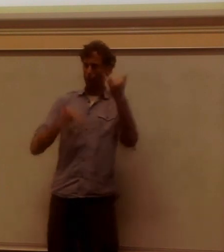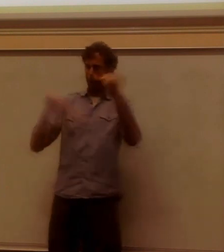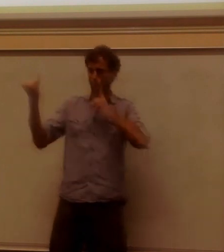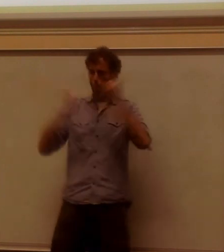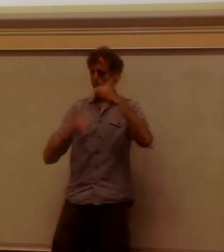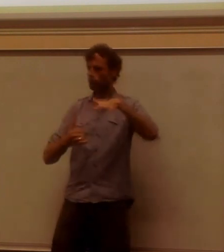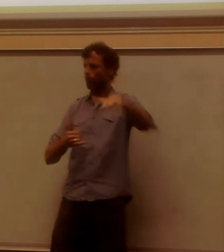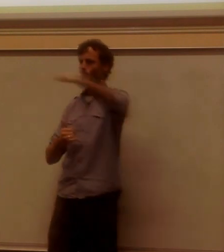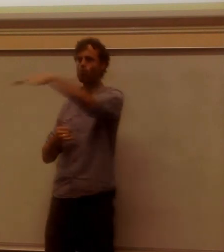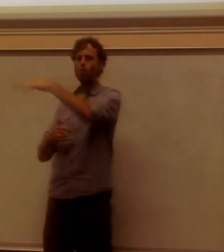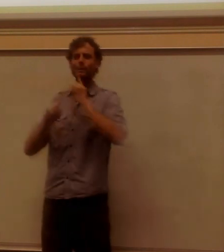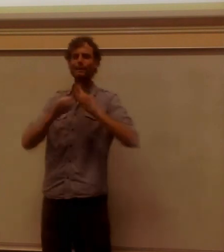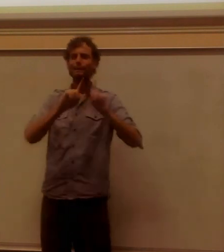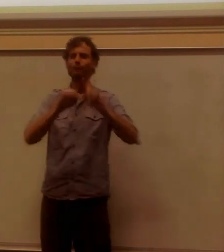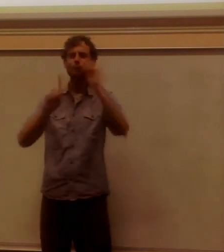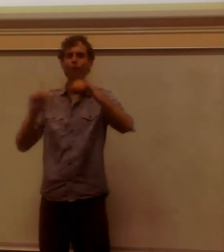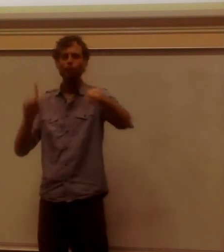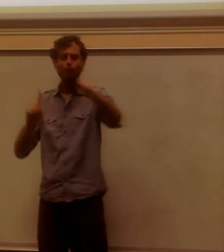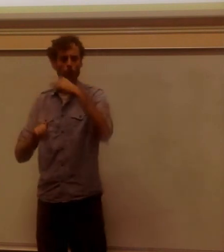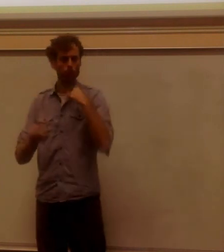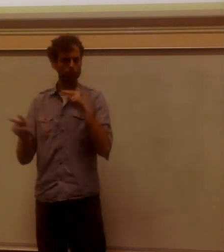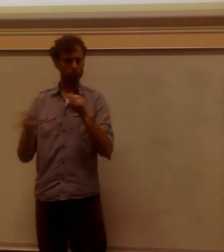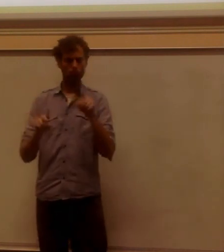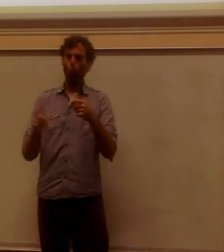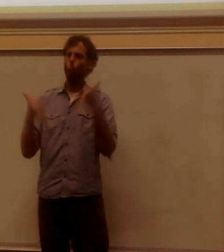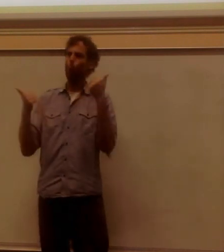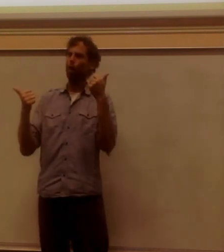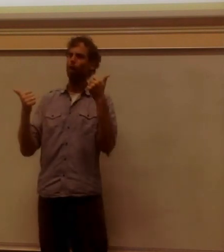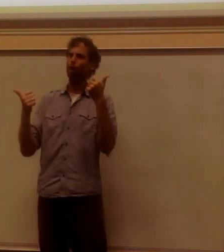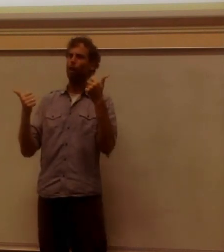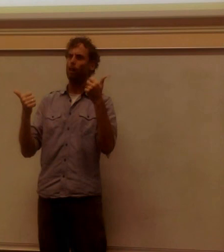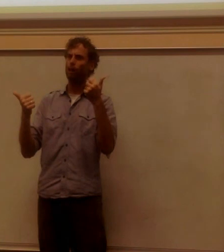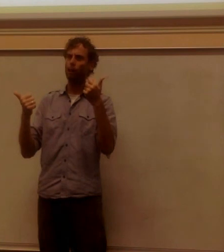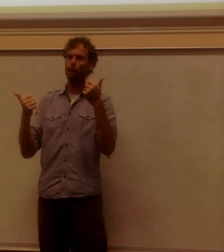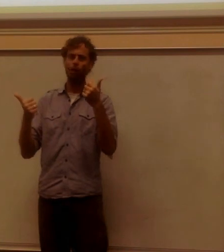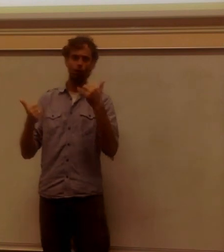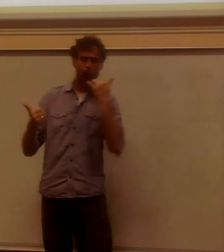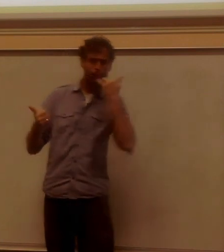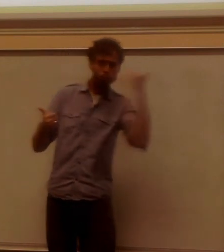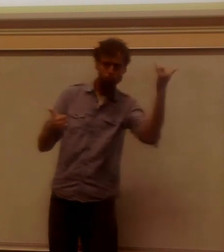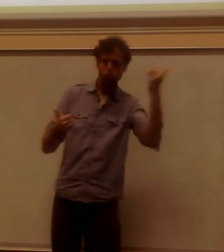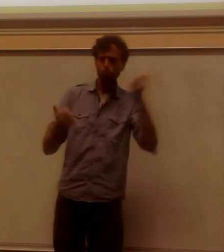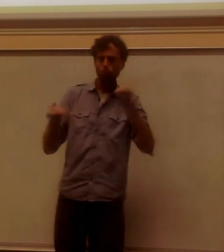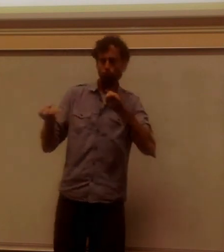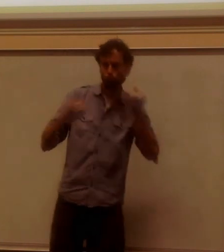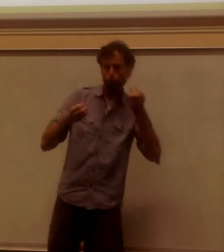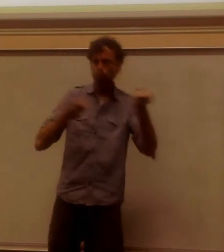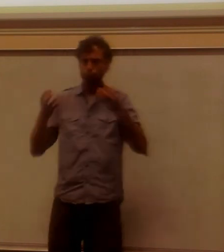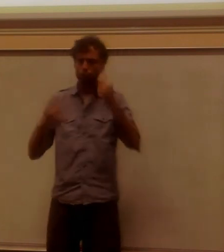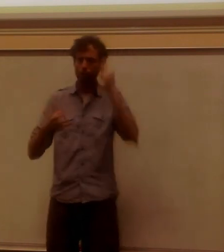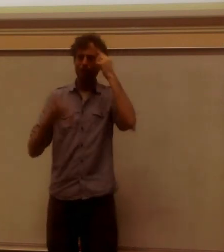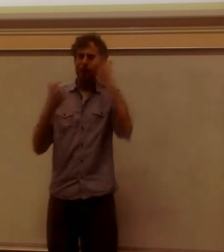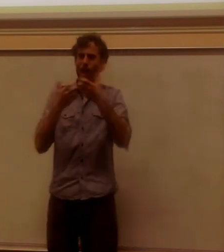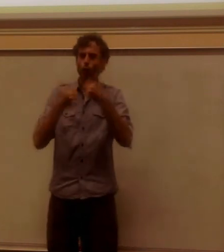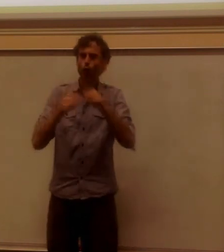Overall, we noted that the interpreters coped very well. They confidently applied strategies to overcome technical